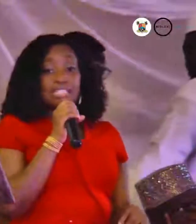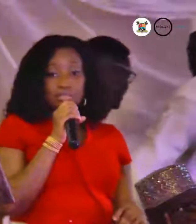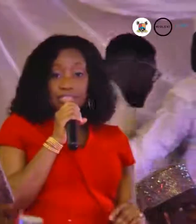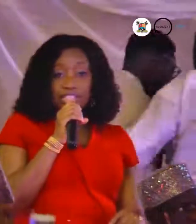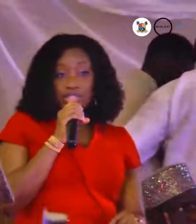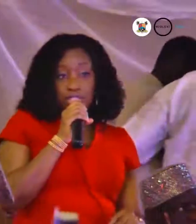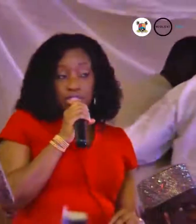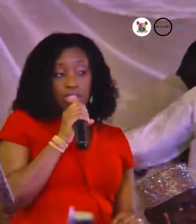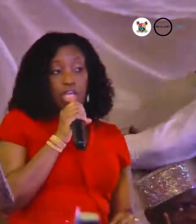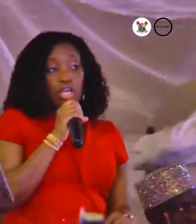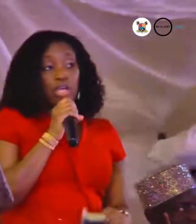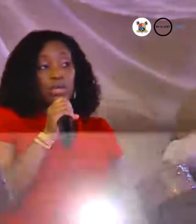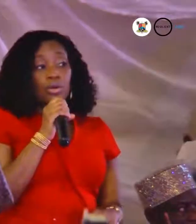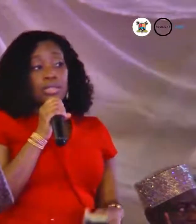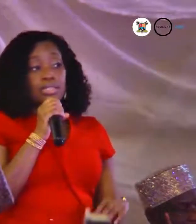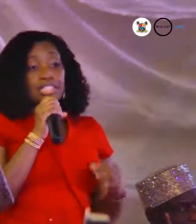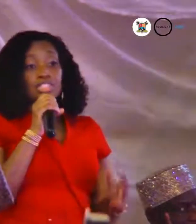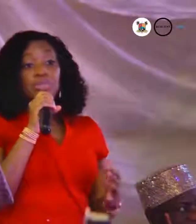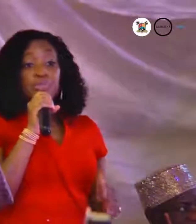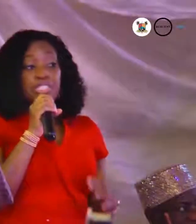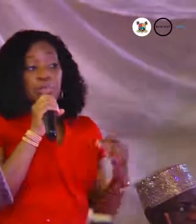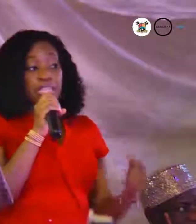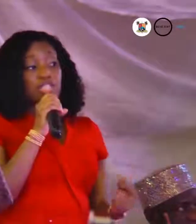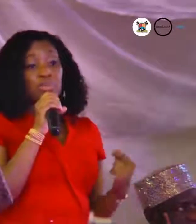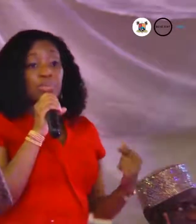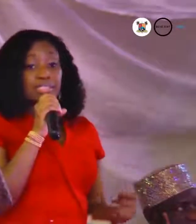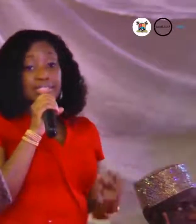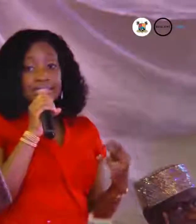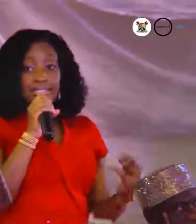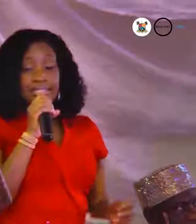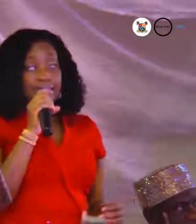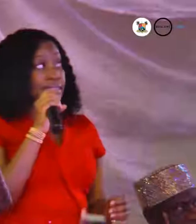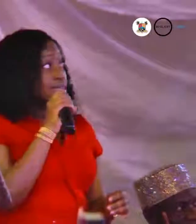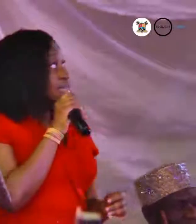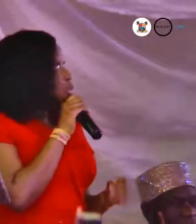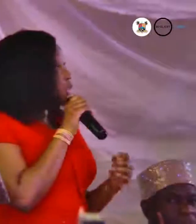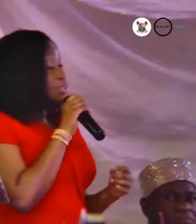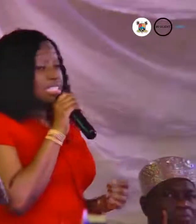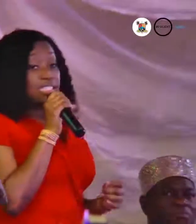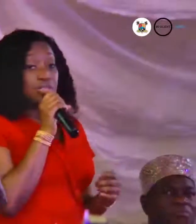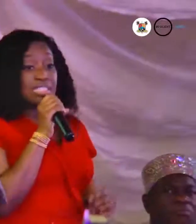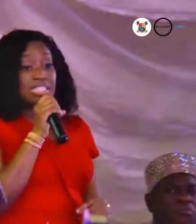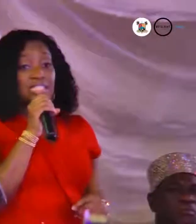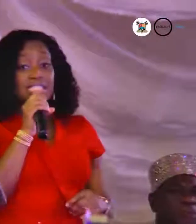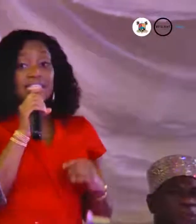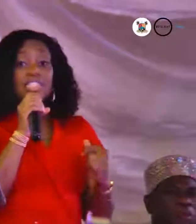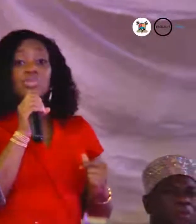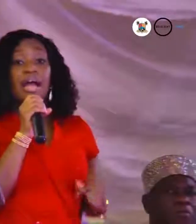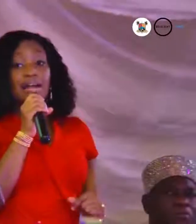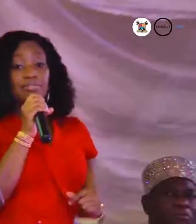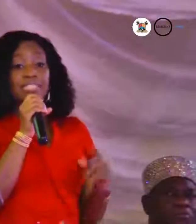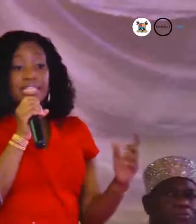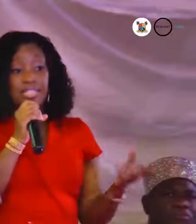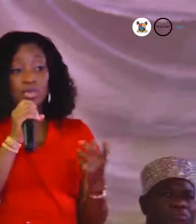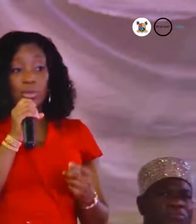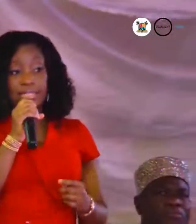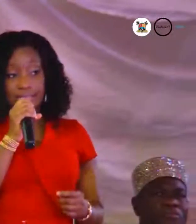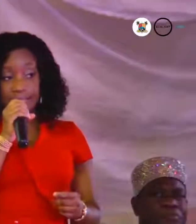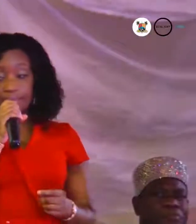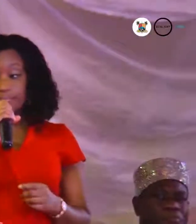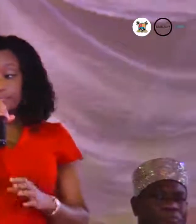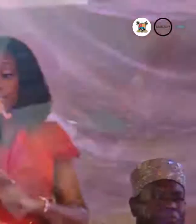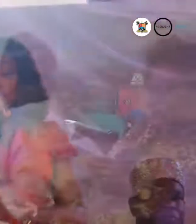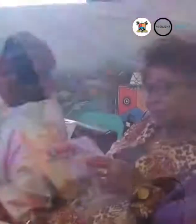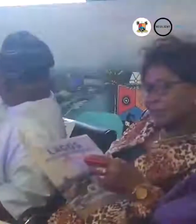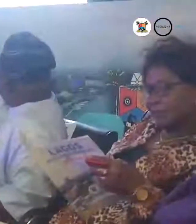whatever interventions that need to be put in place to build a city, to build the resilience of a city, they need to have resilience